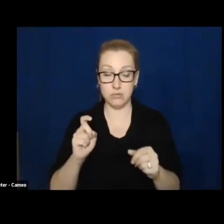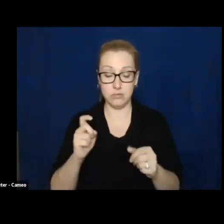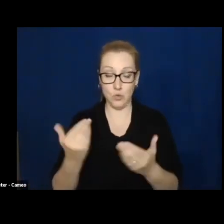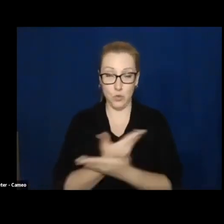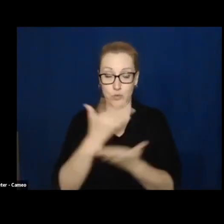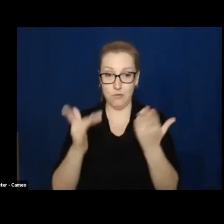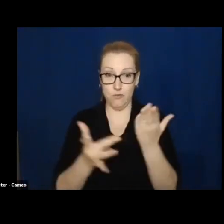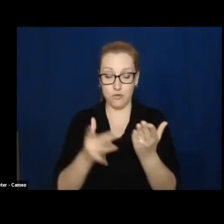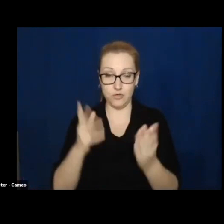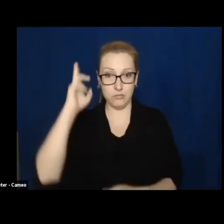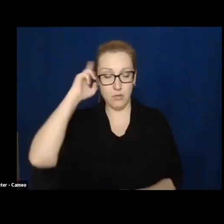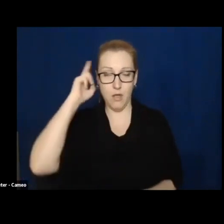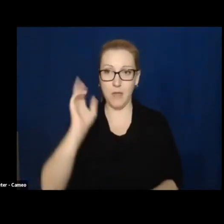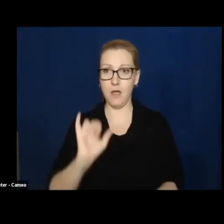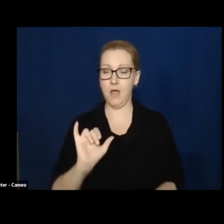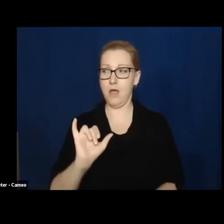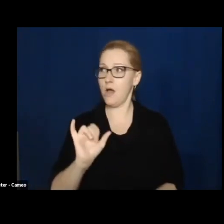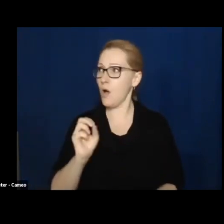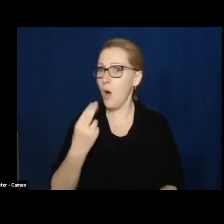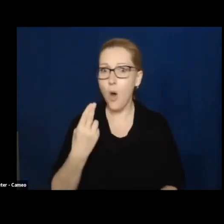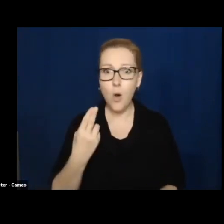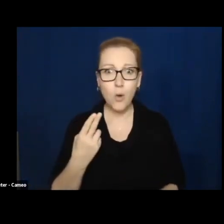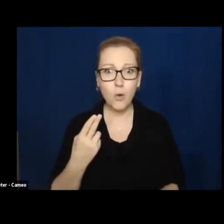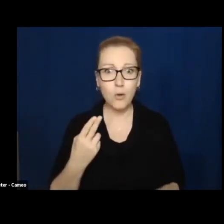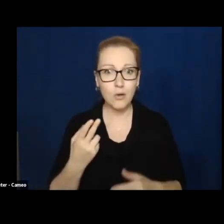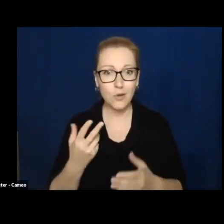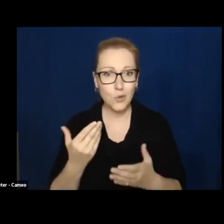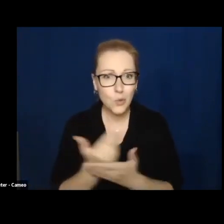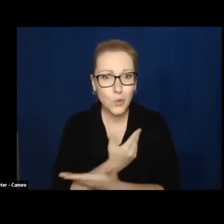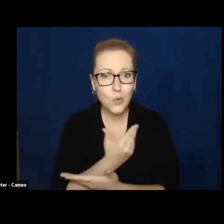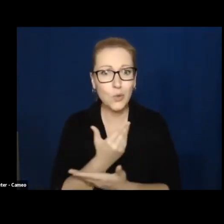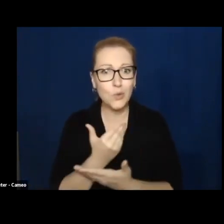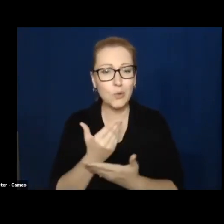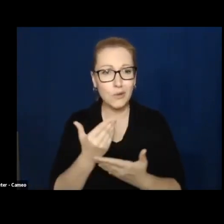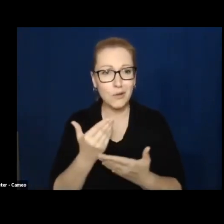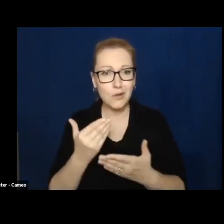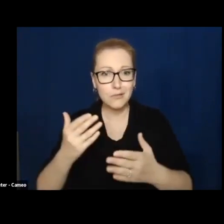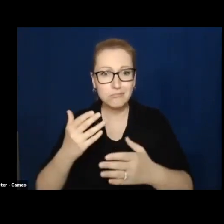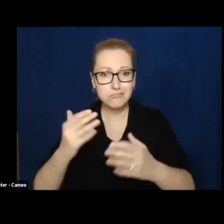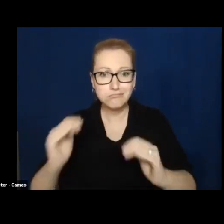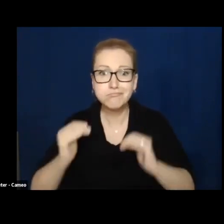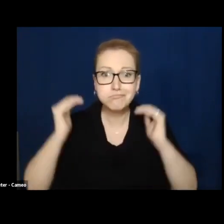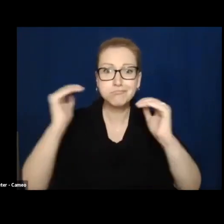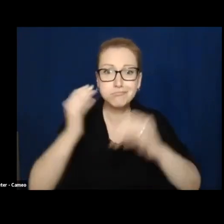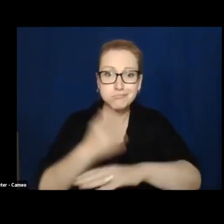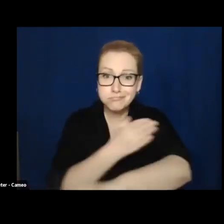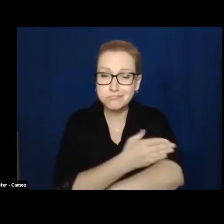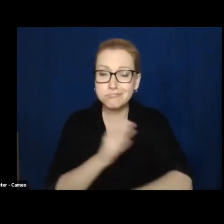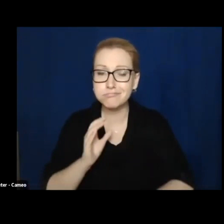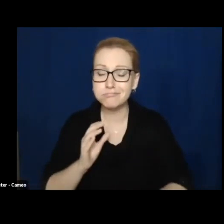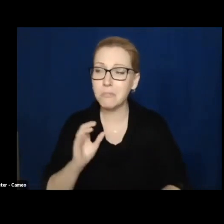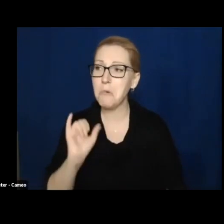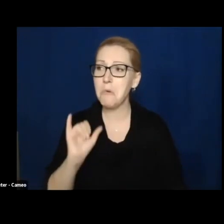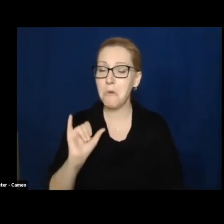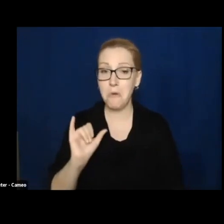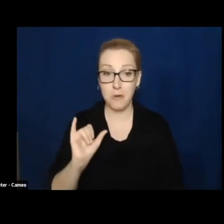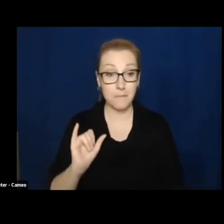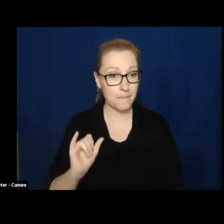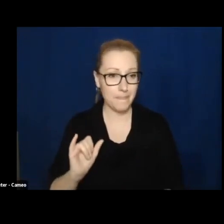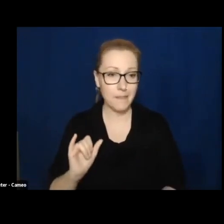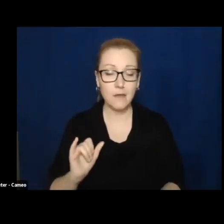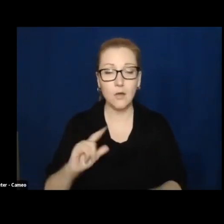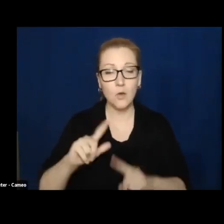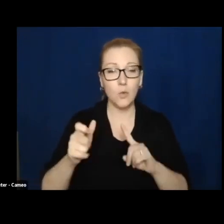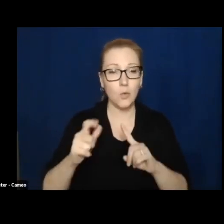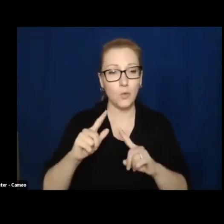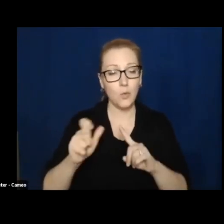gosh, there's a window opening for me. Back then, when they first learned that I was a cochlear